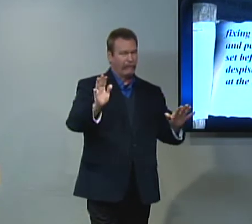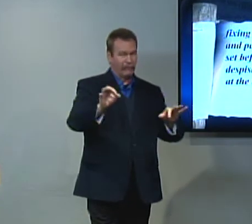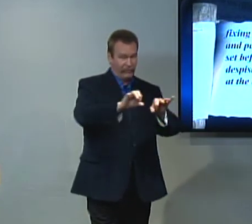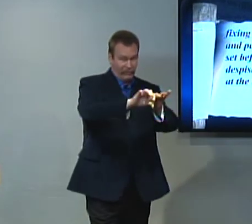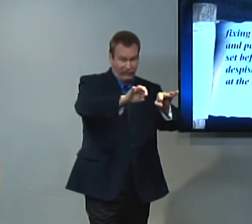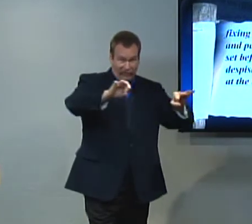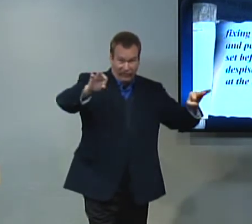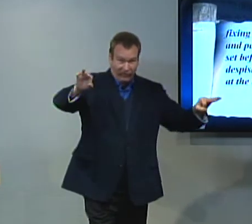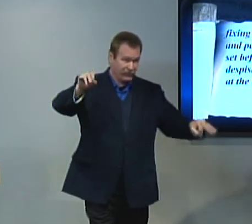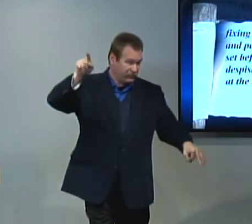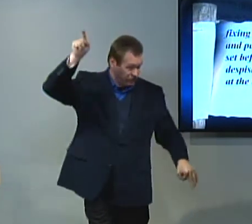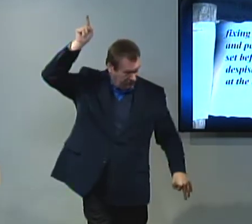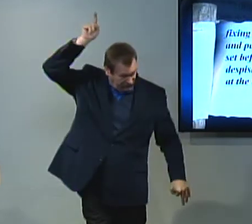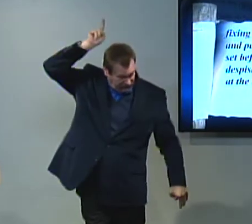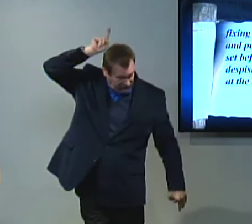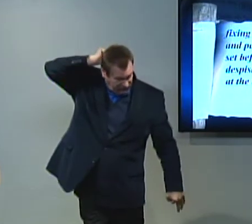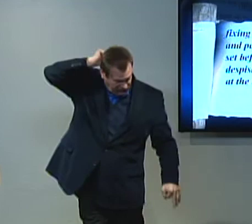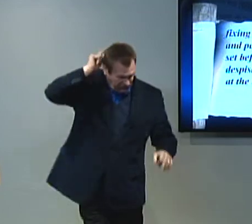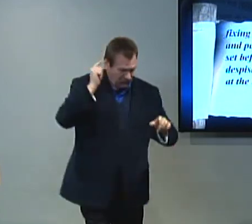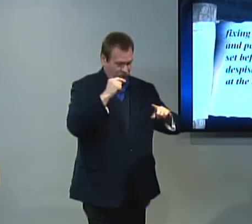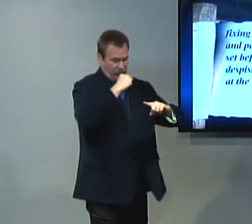and he didn't beat that donkey with it.